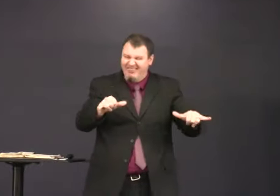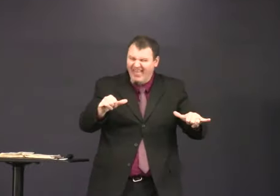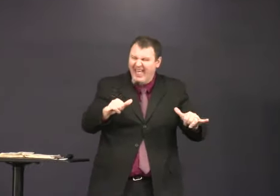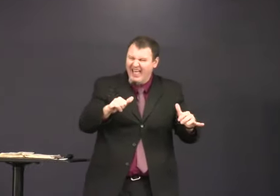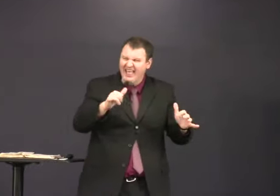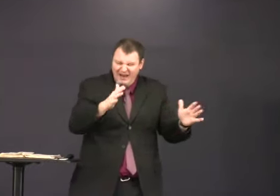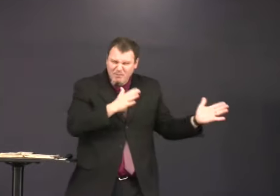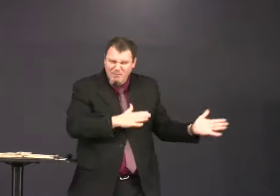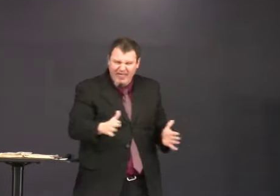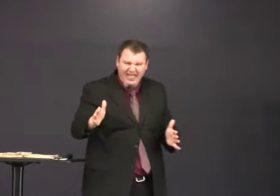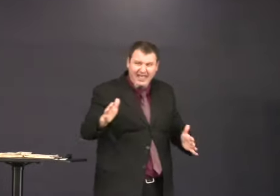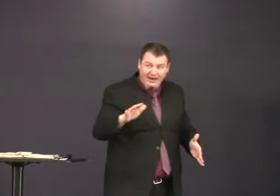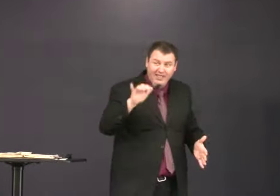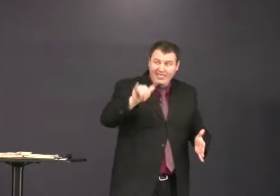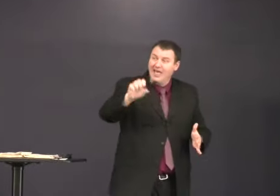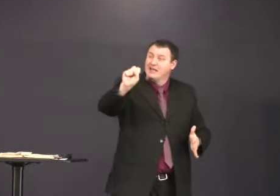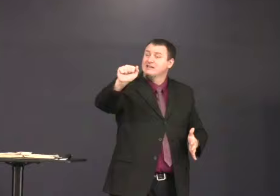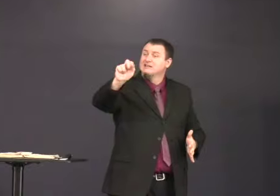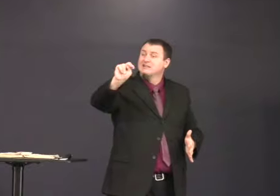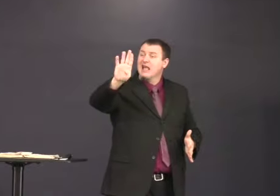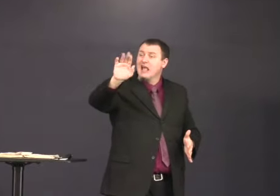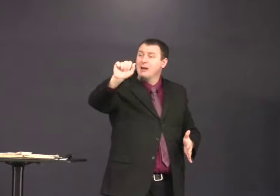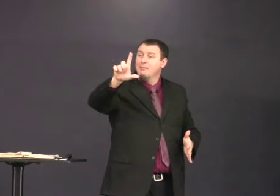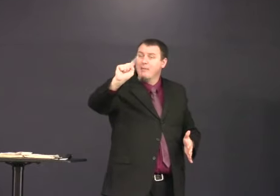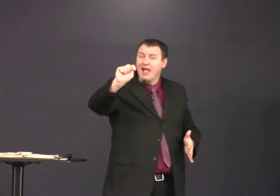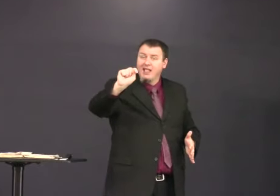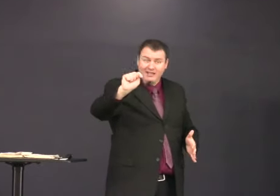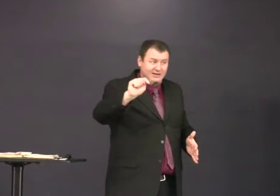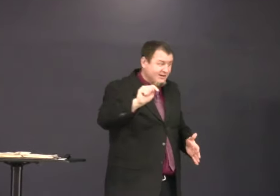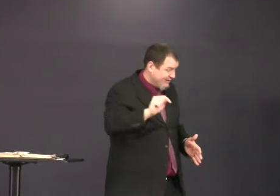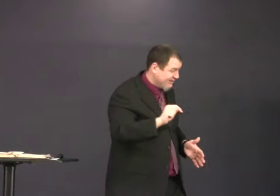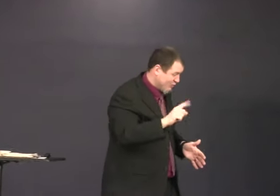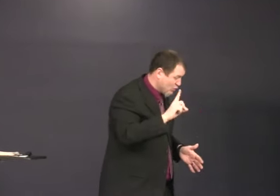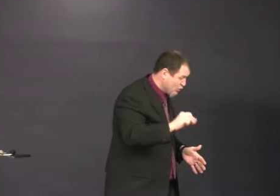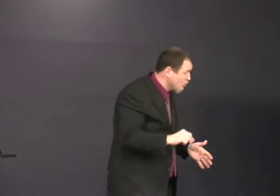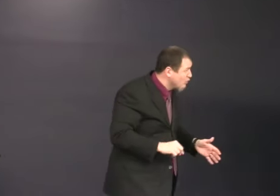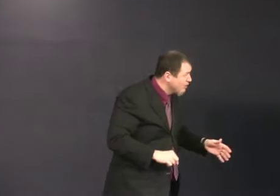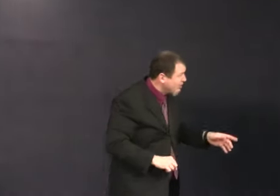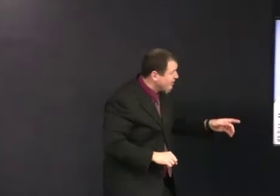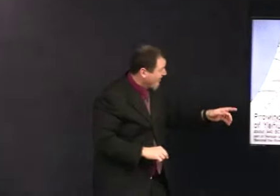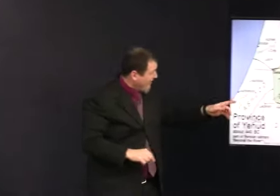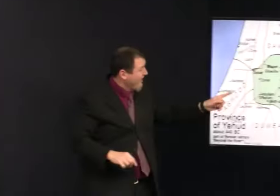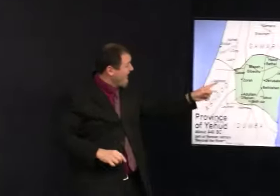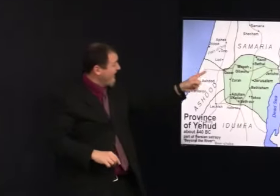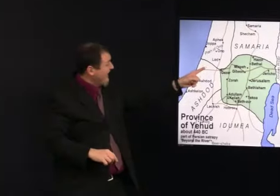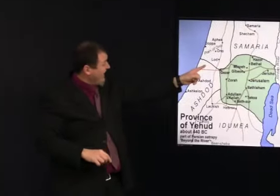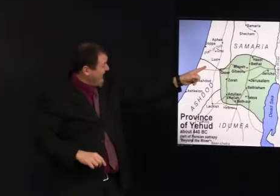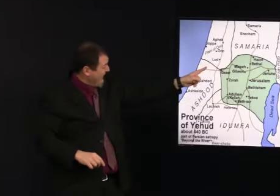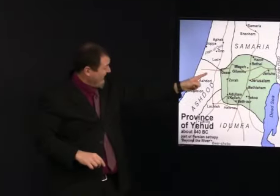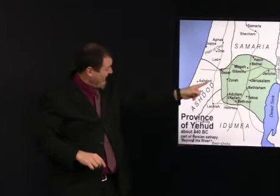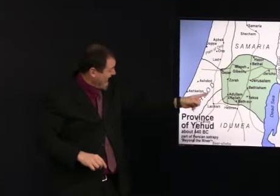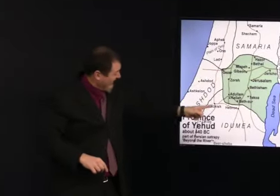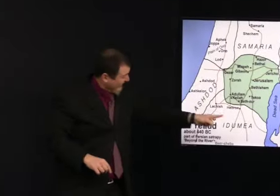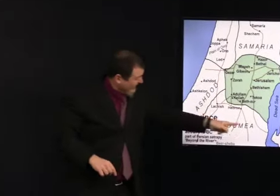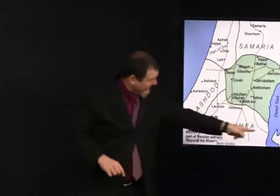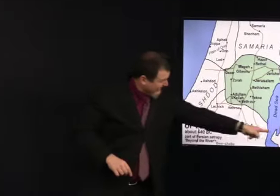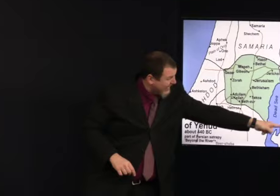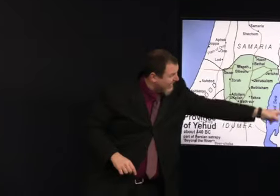somewhere else that's more of the neutral side. So you can say that's happening here where all